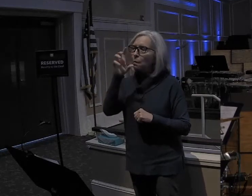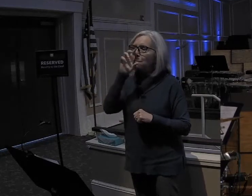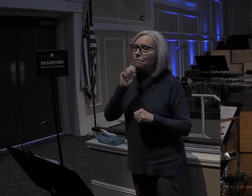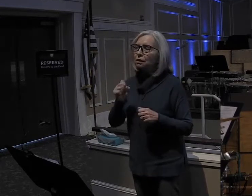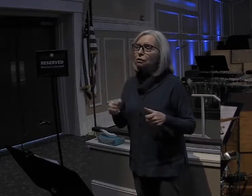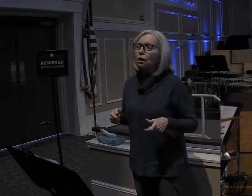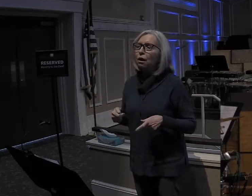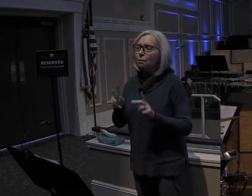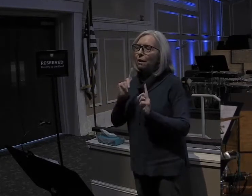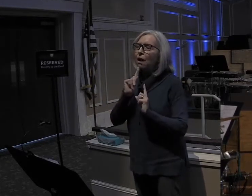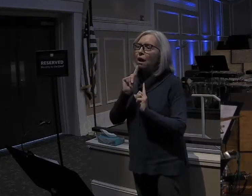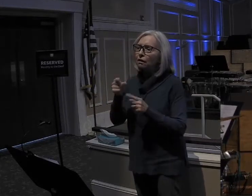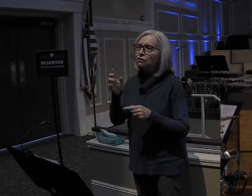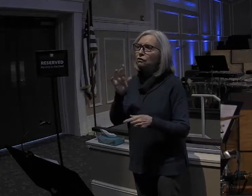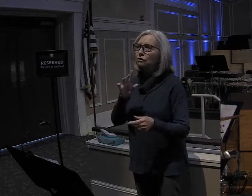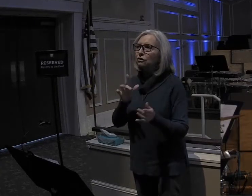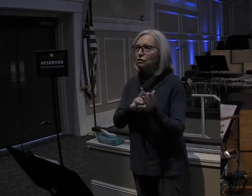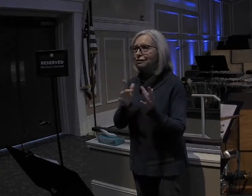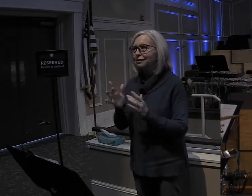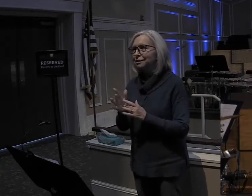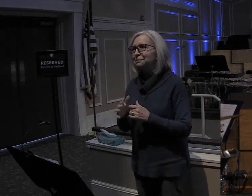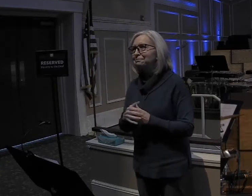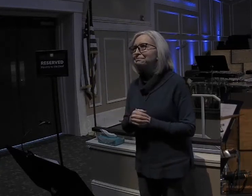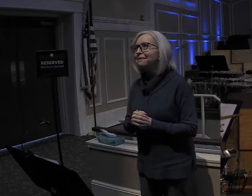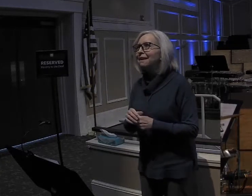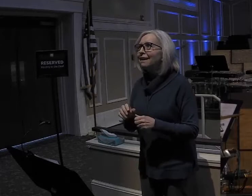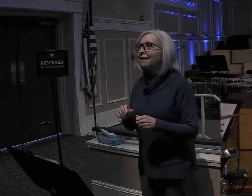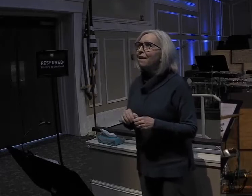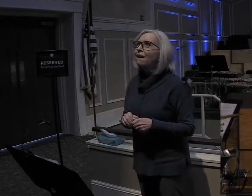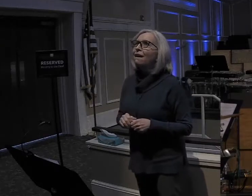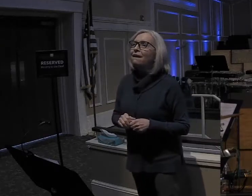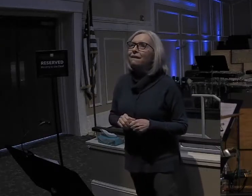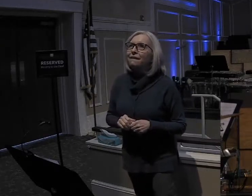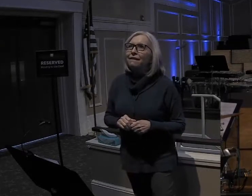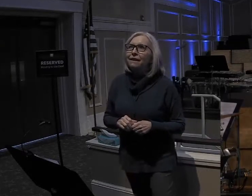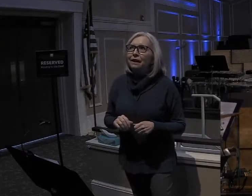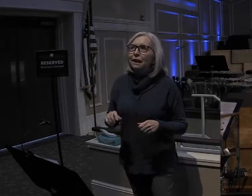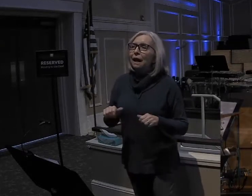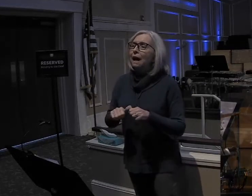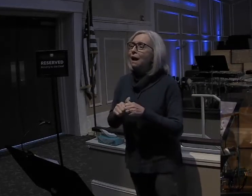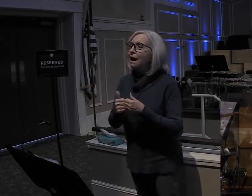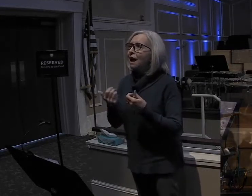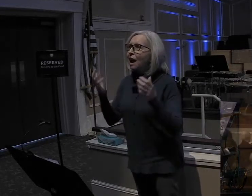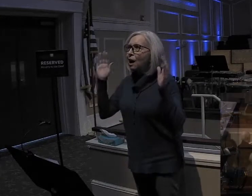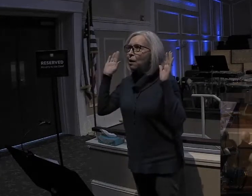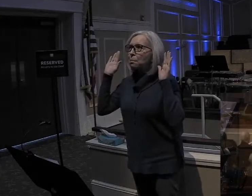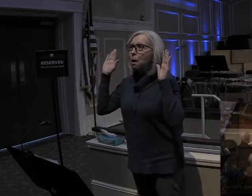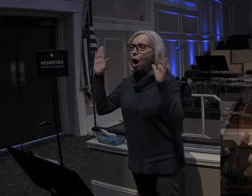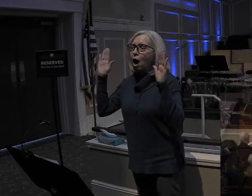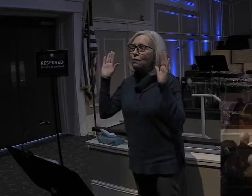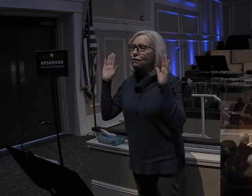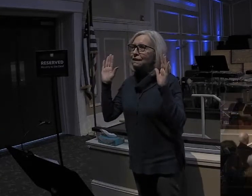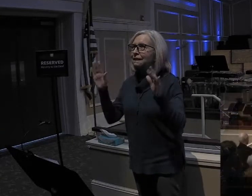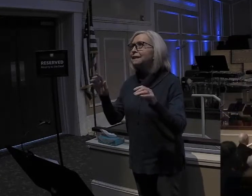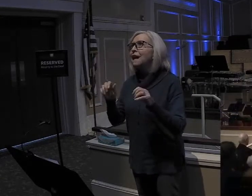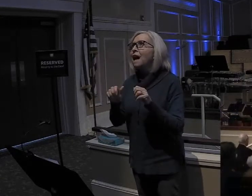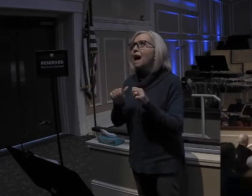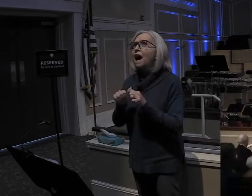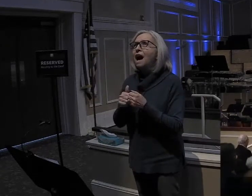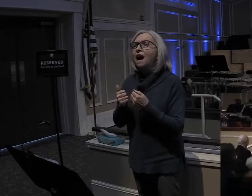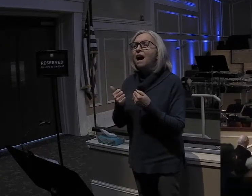to respond. Let's sing together. And how